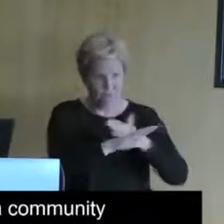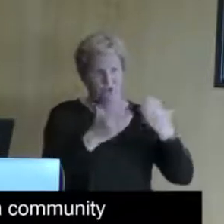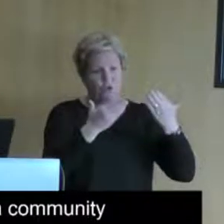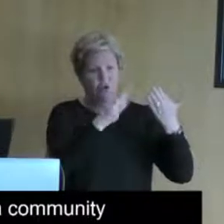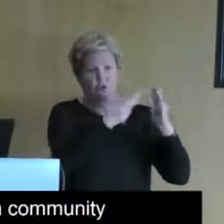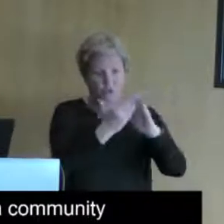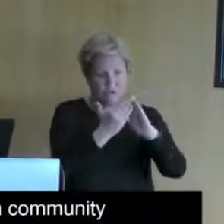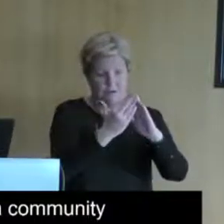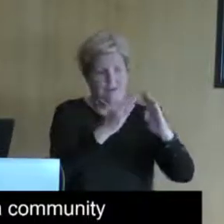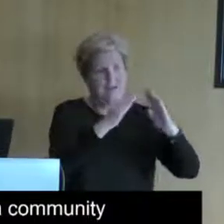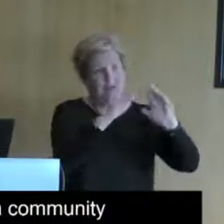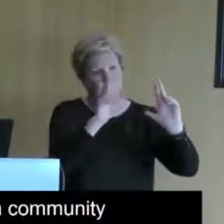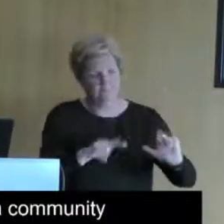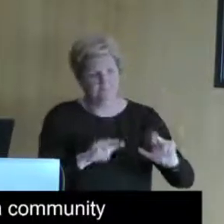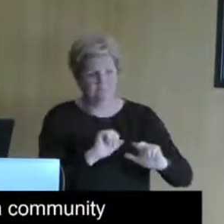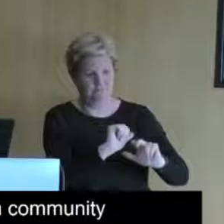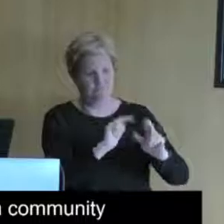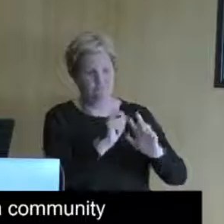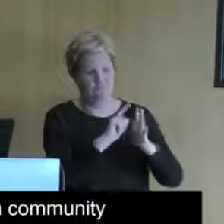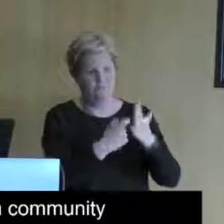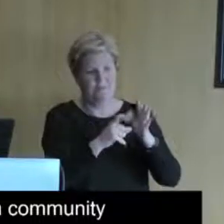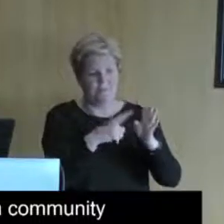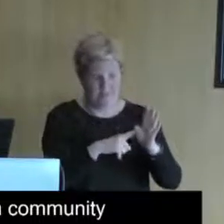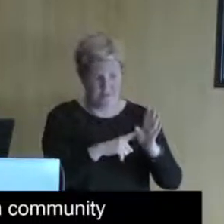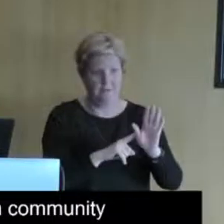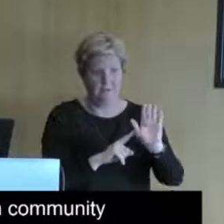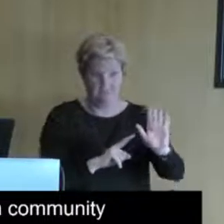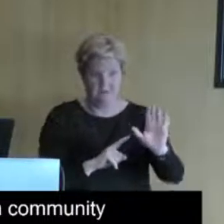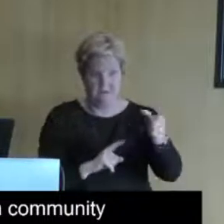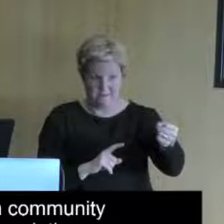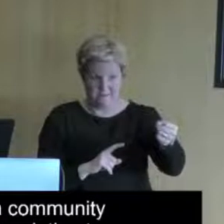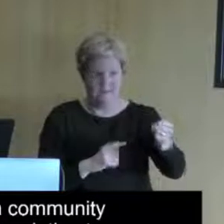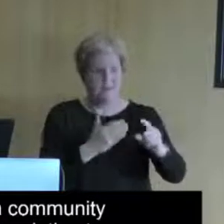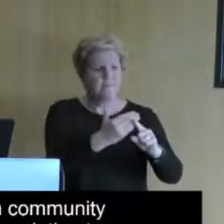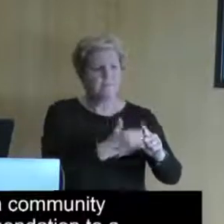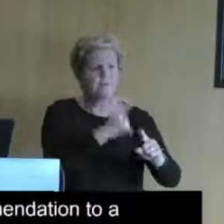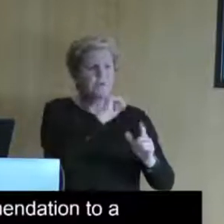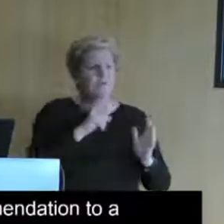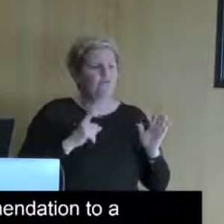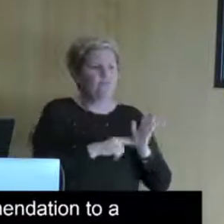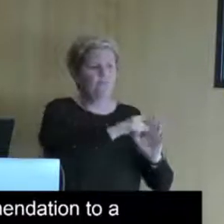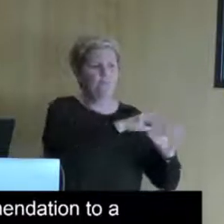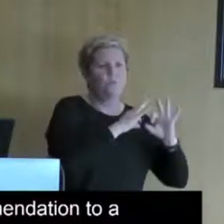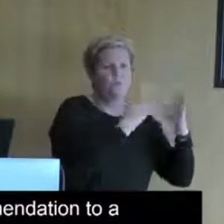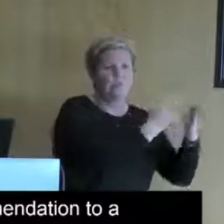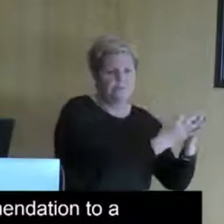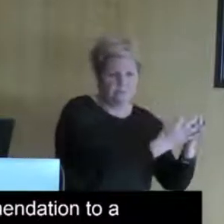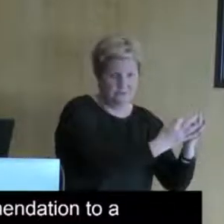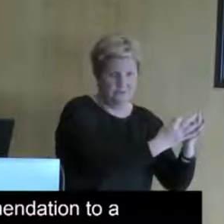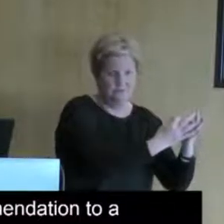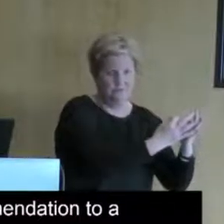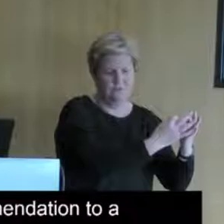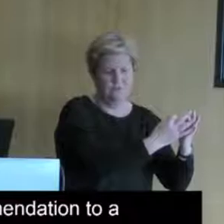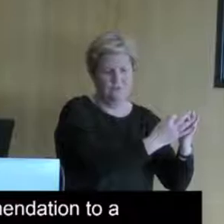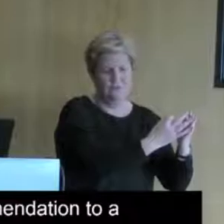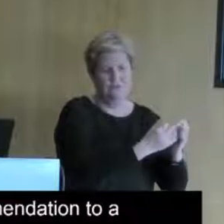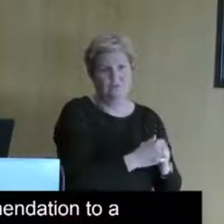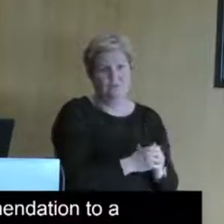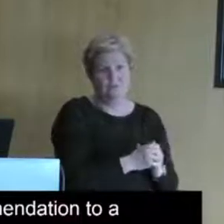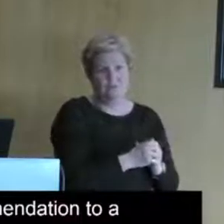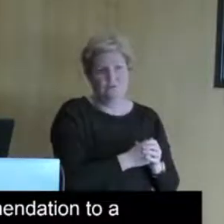filling vacancies. So if your disability support agency has nomination rights into